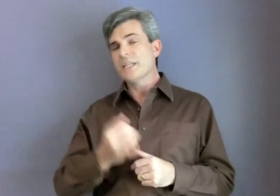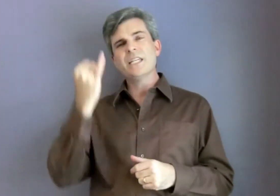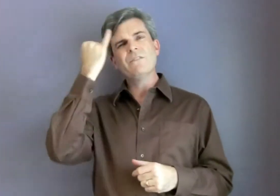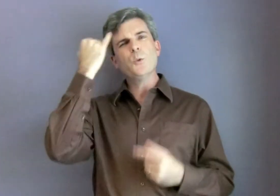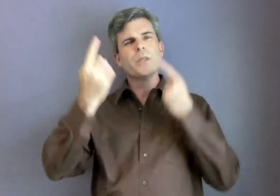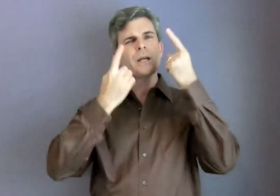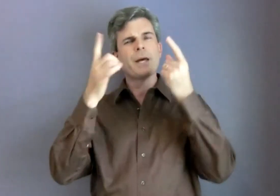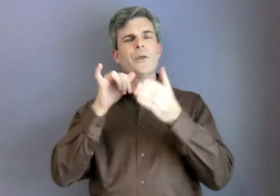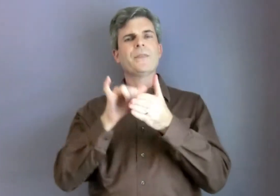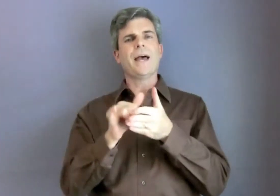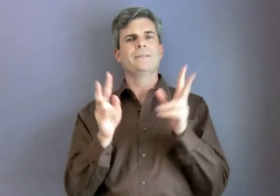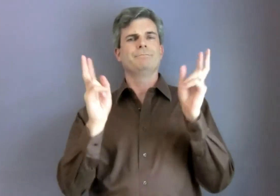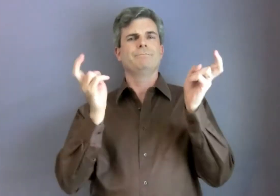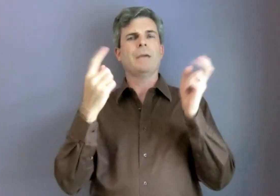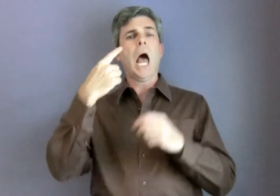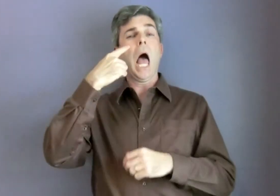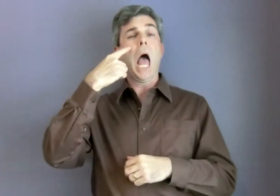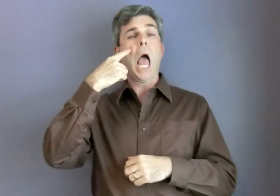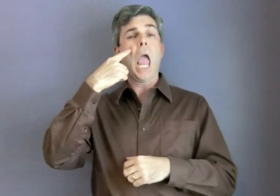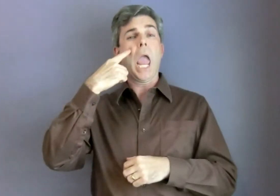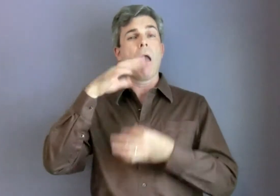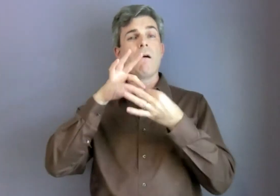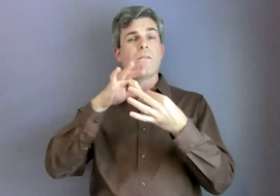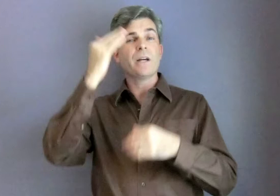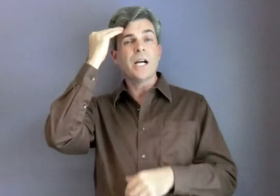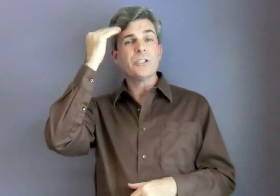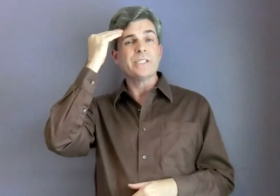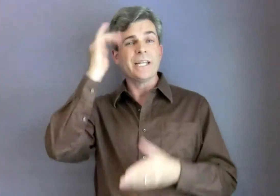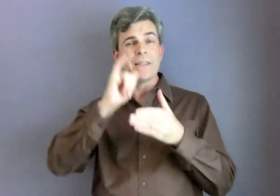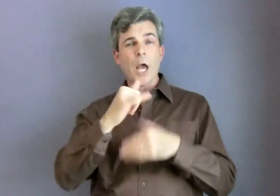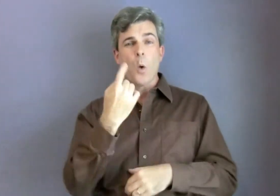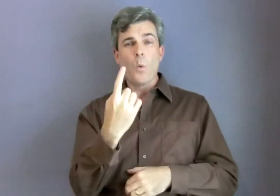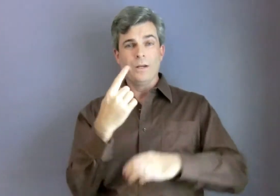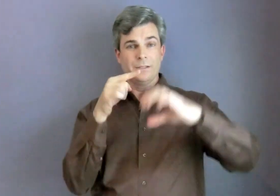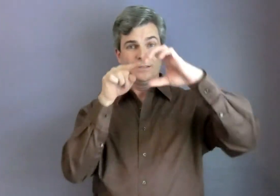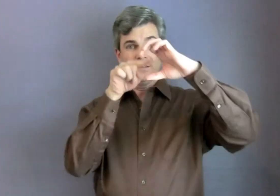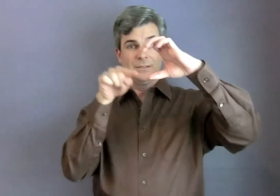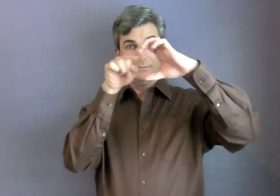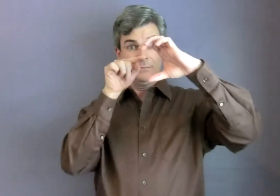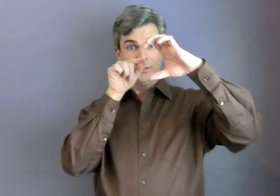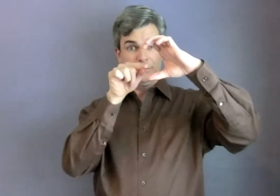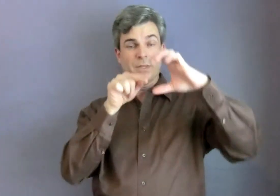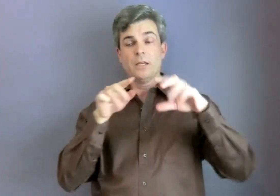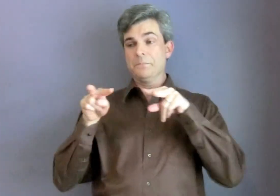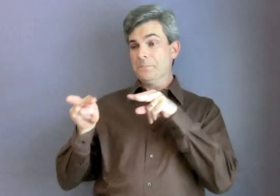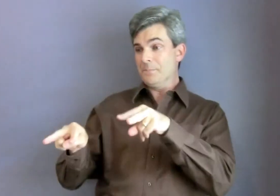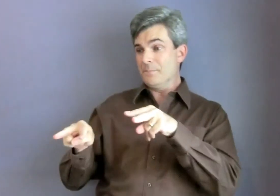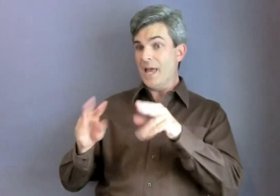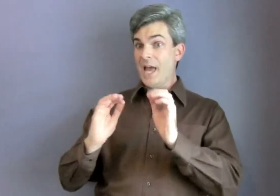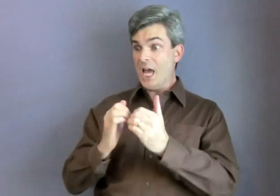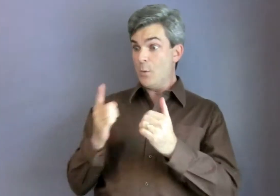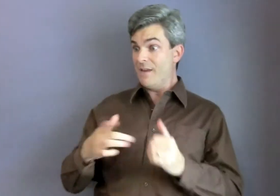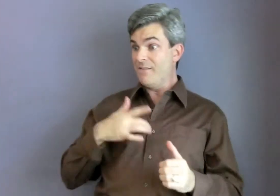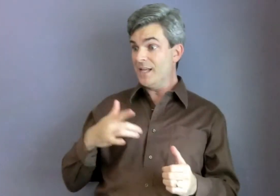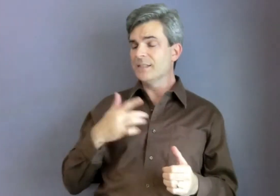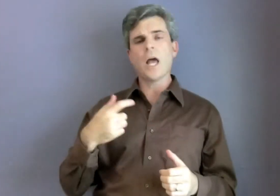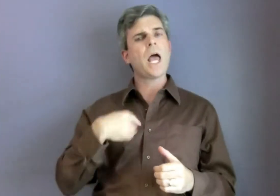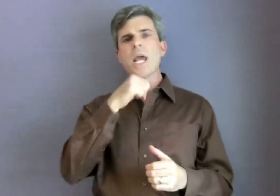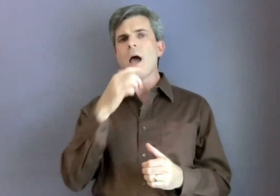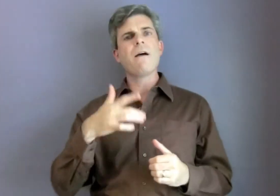looking down, but let me tell you how I felt at that point. I didn't feel empty, I felt everything simultaneously. I felt empty and full,